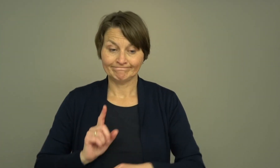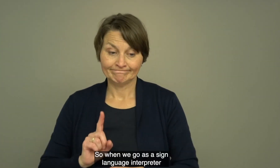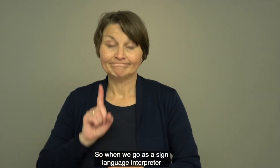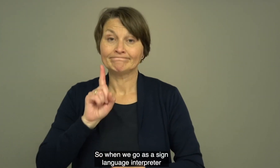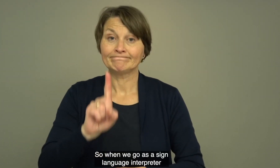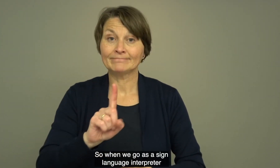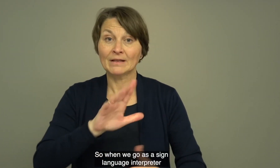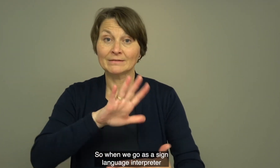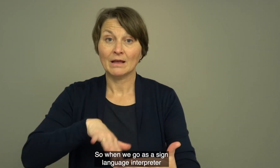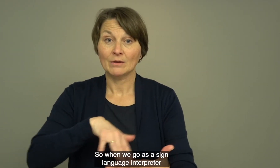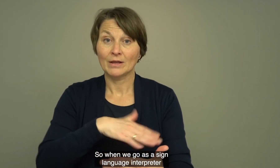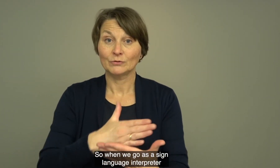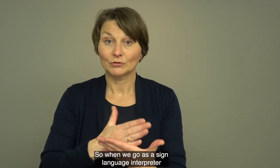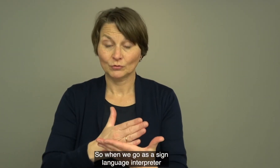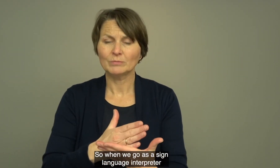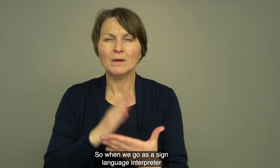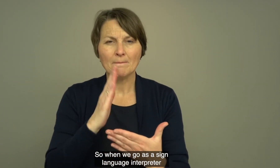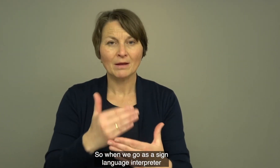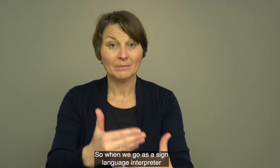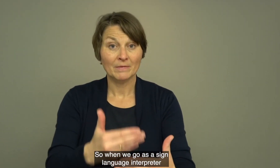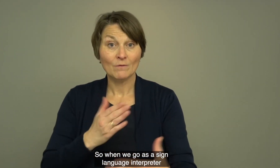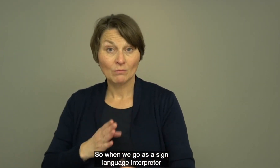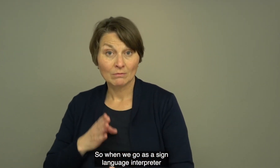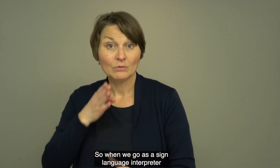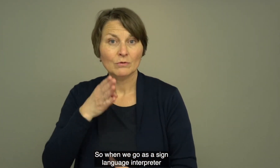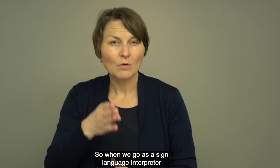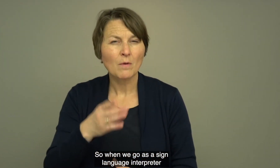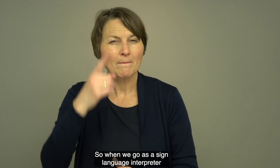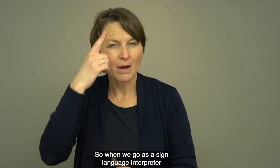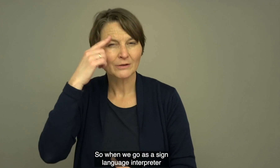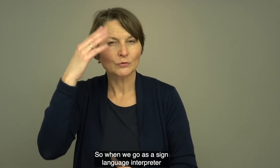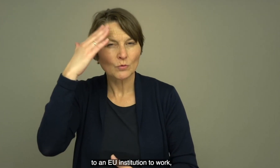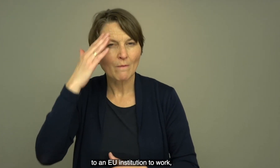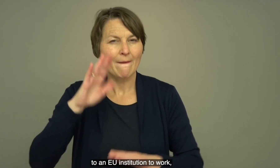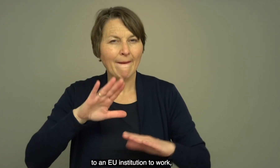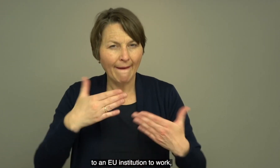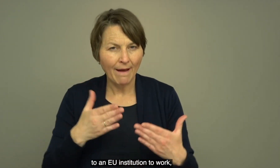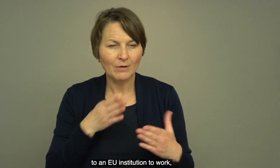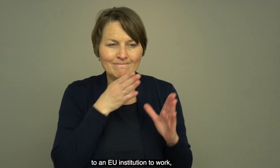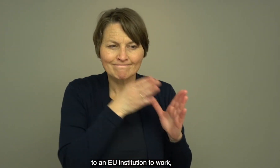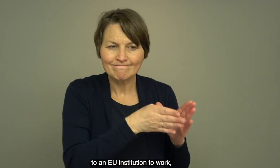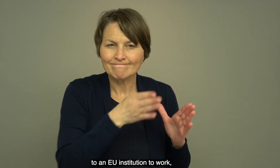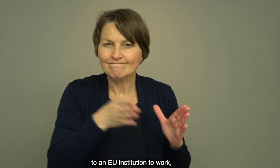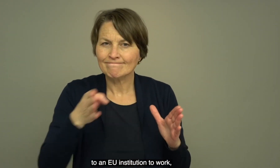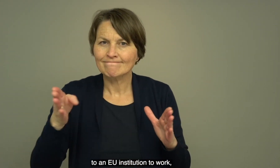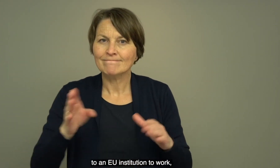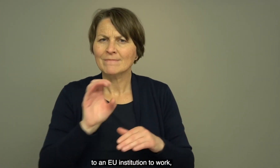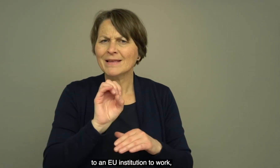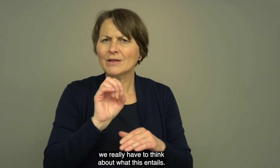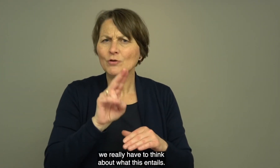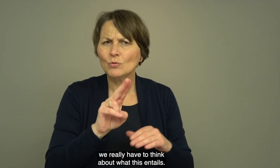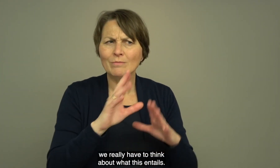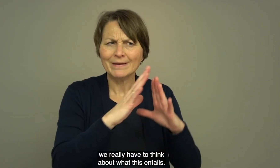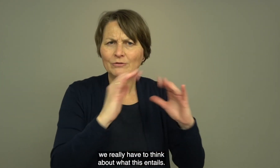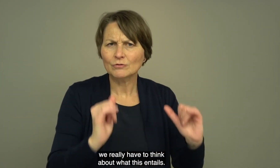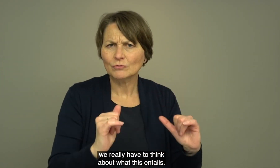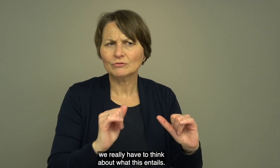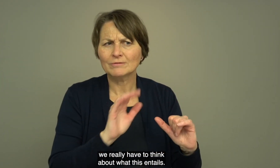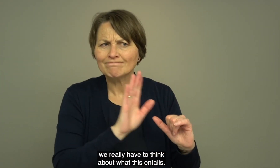So when we go as a sign language interpreter to an EU institution to work, we really have to